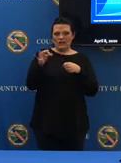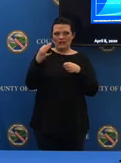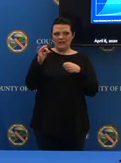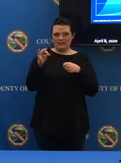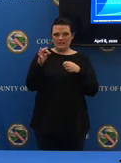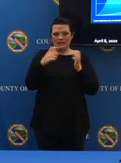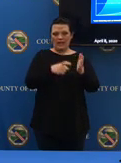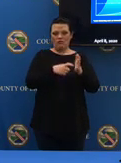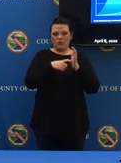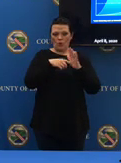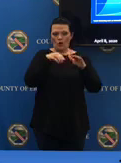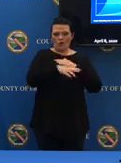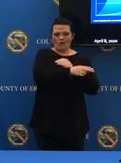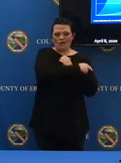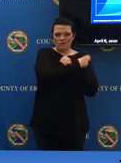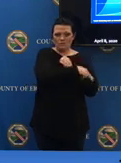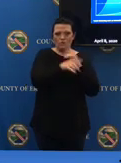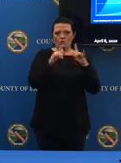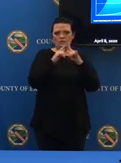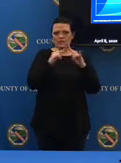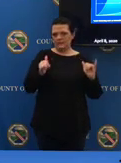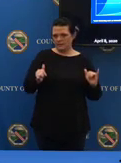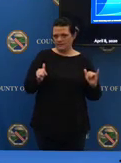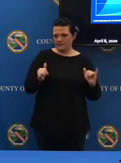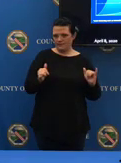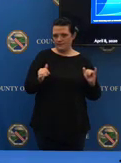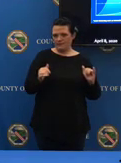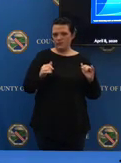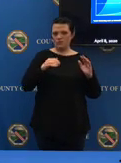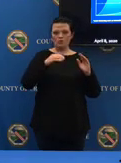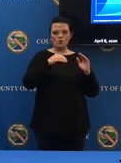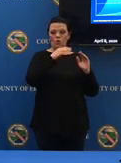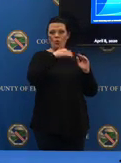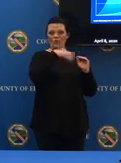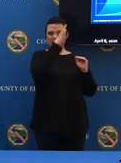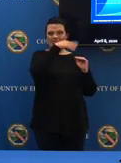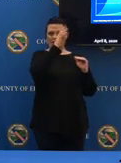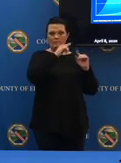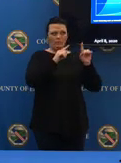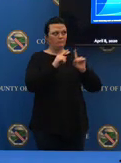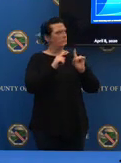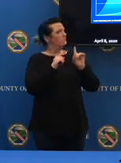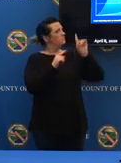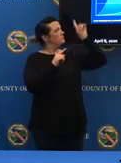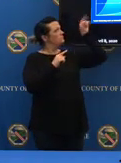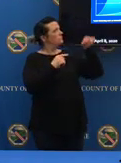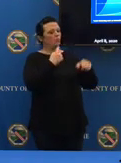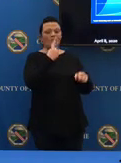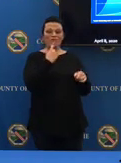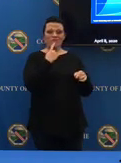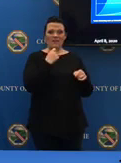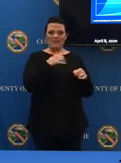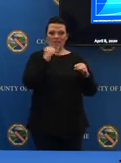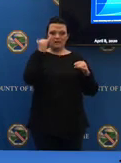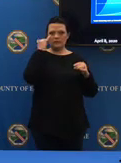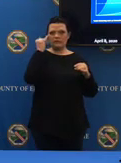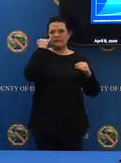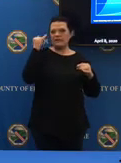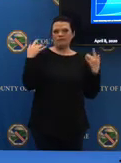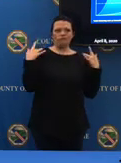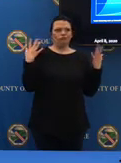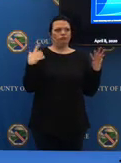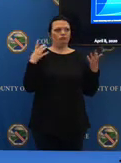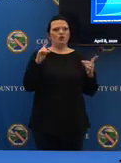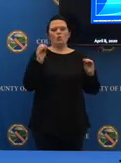same time. If we did nothing, which is the top curve, which is the higher one with a little red tint to it, we would have